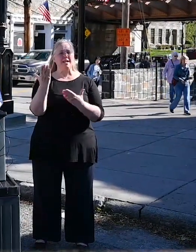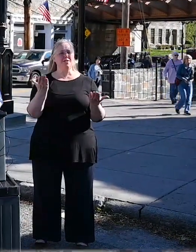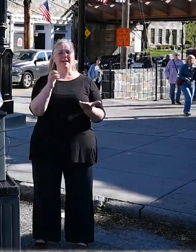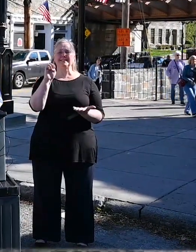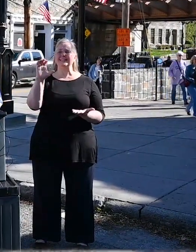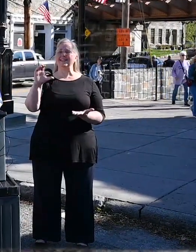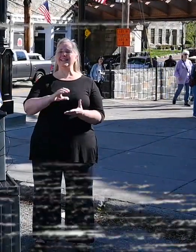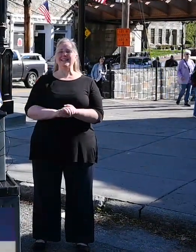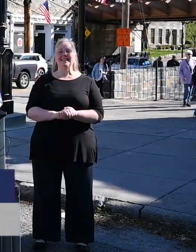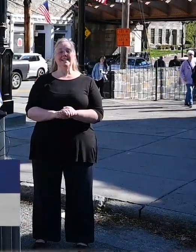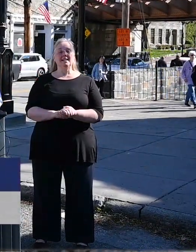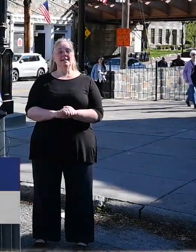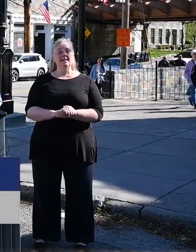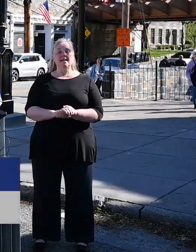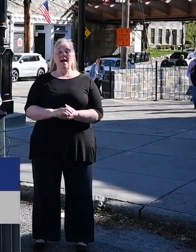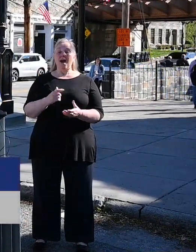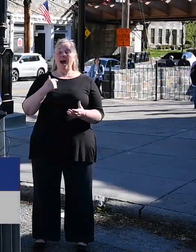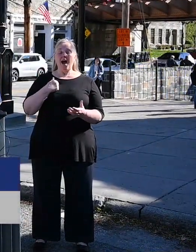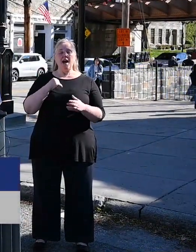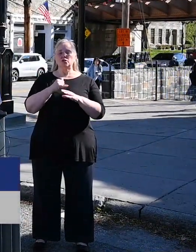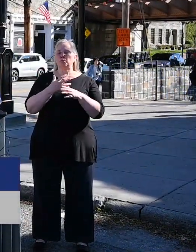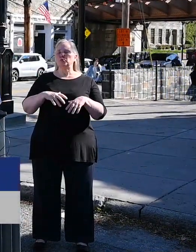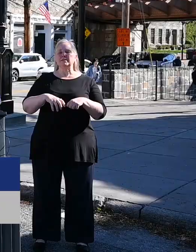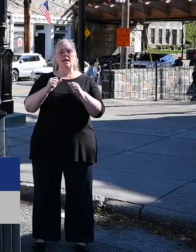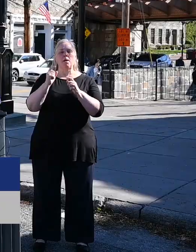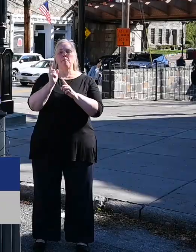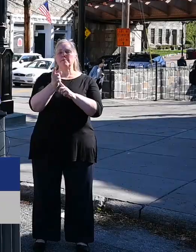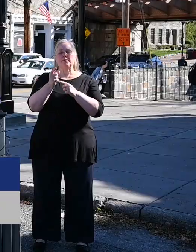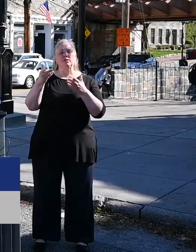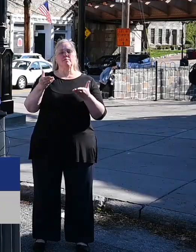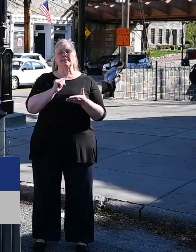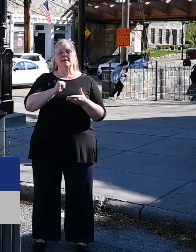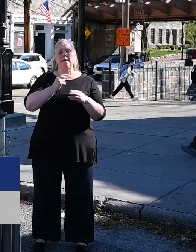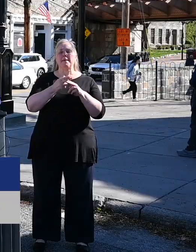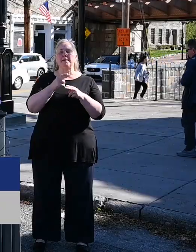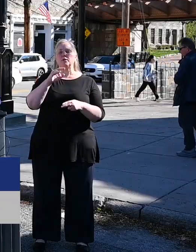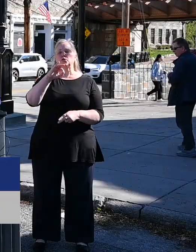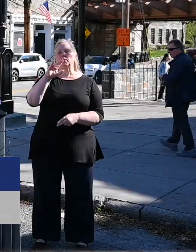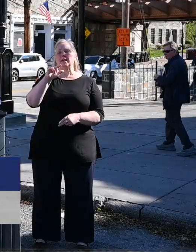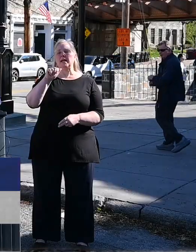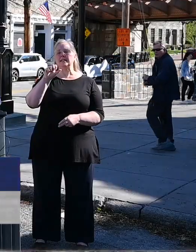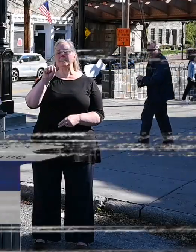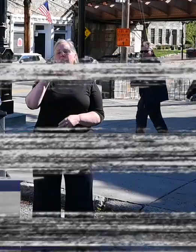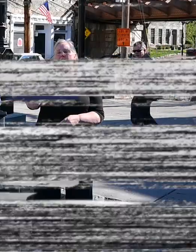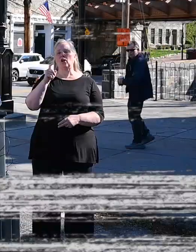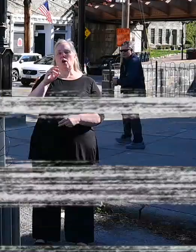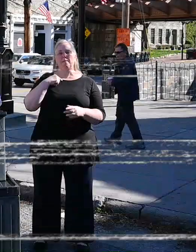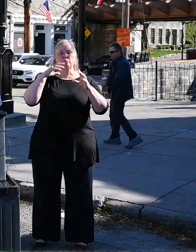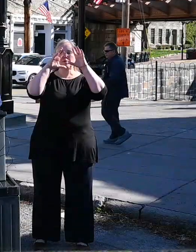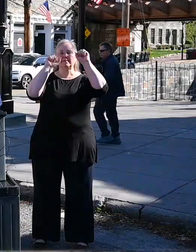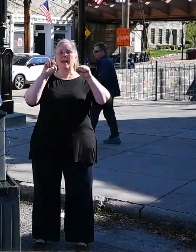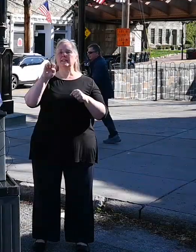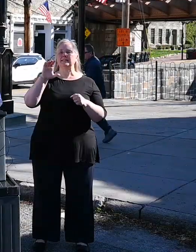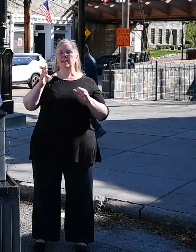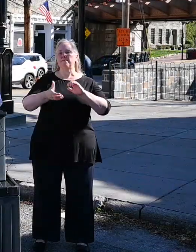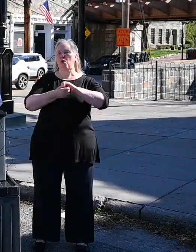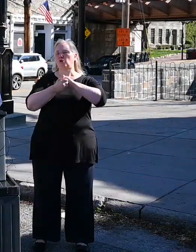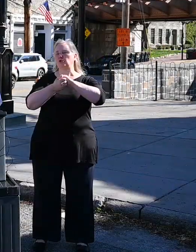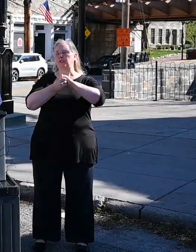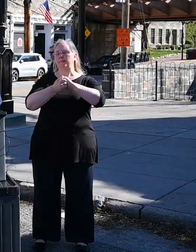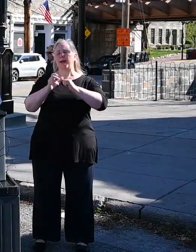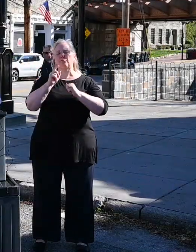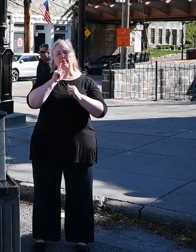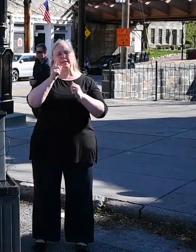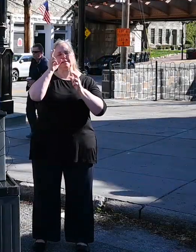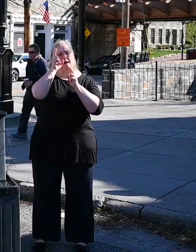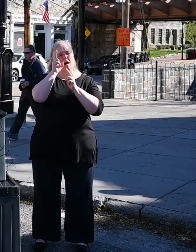City. I just want to take a moment to introduce myself. My name is Julia Sanger. I'm president of the Ellicott City Partnership, and it really